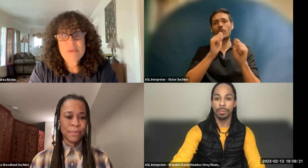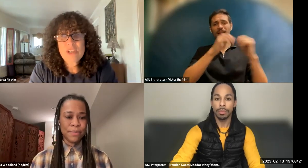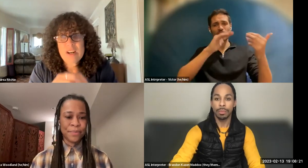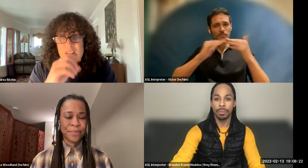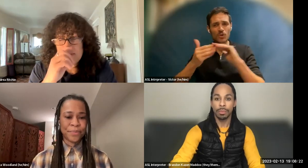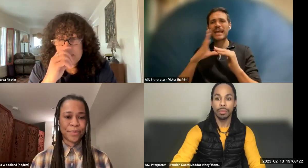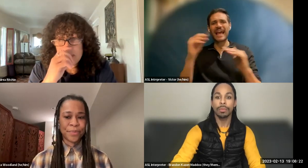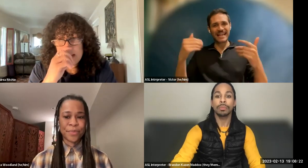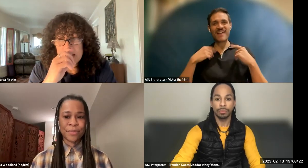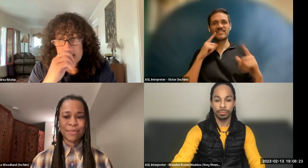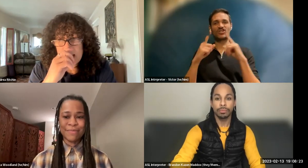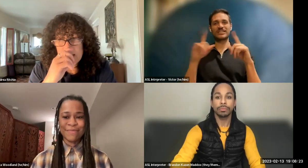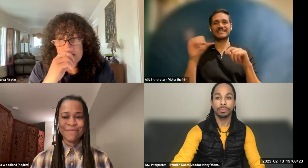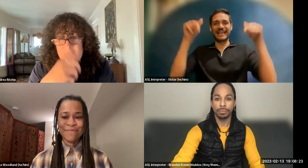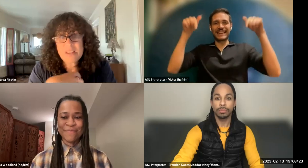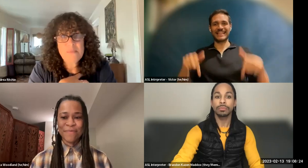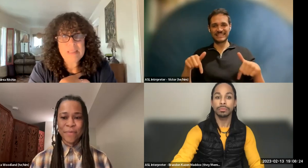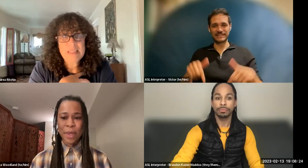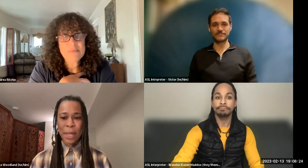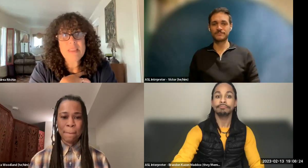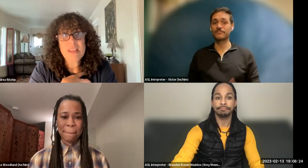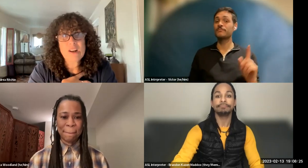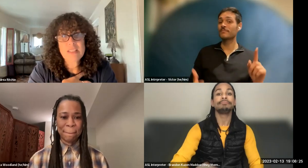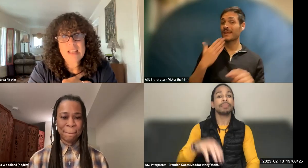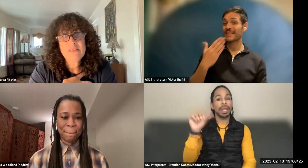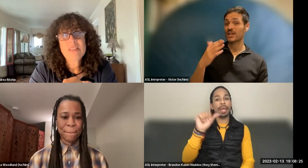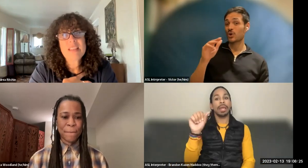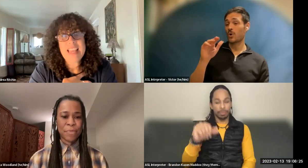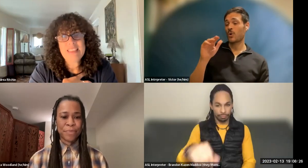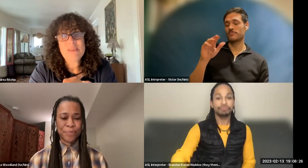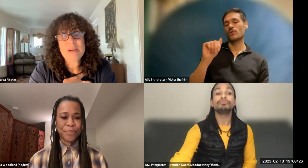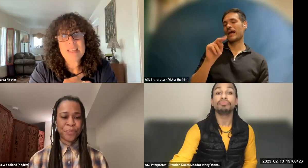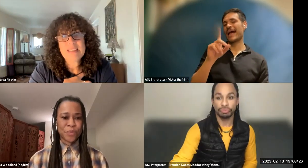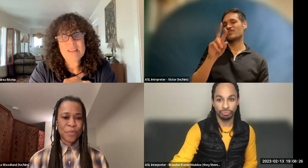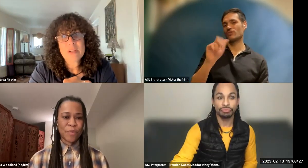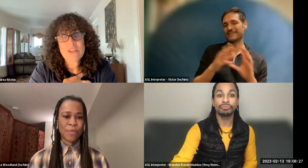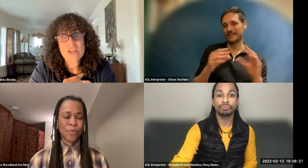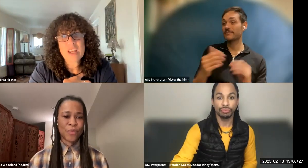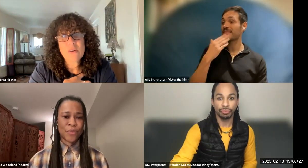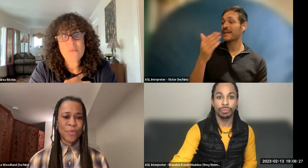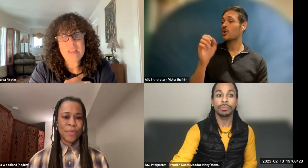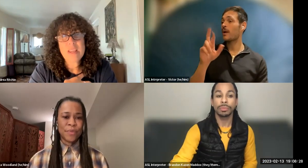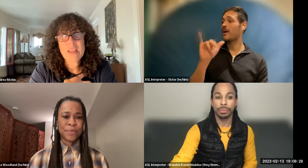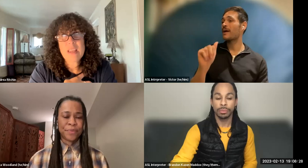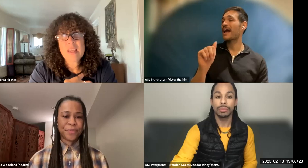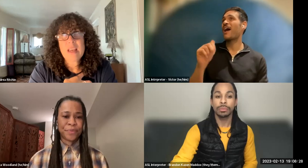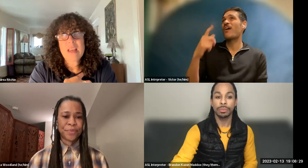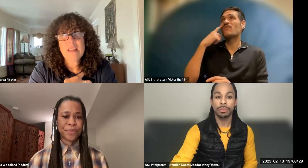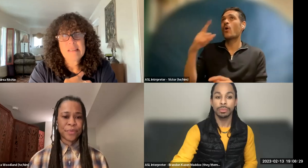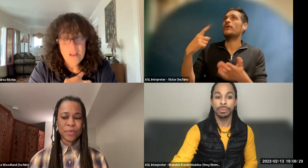Thank you so much, Erica, for pointing us to the soft police within ourselves and the ways in which